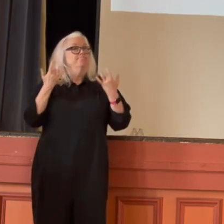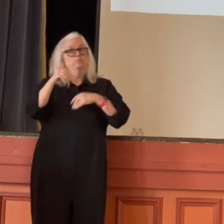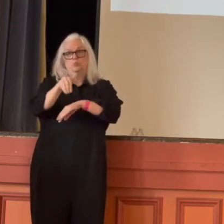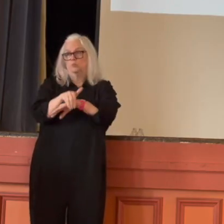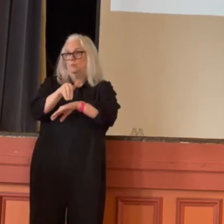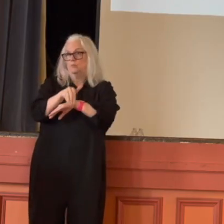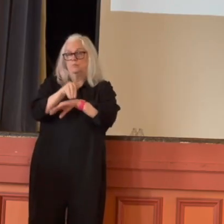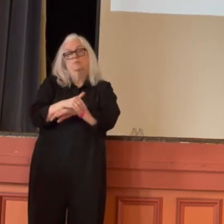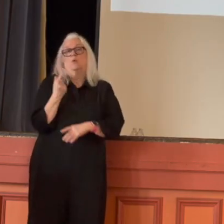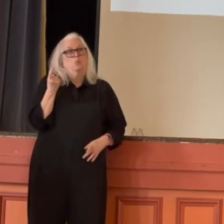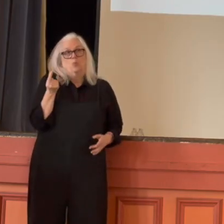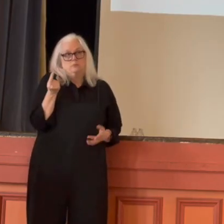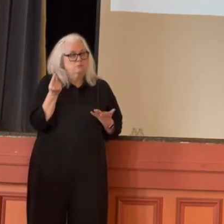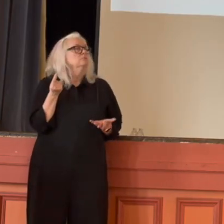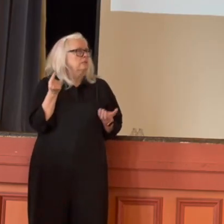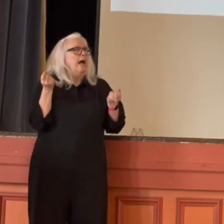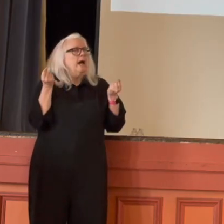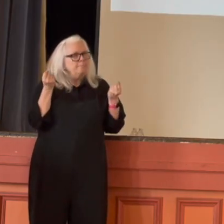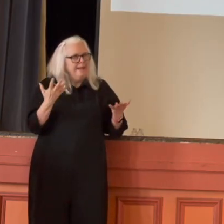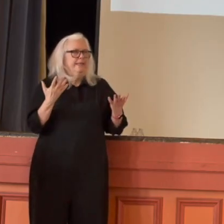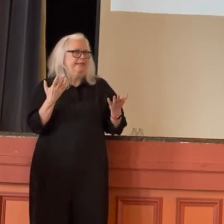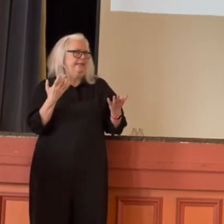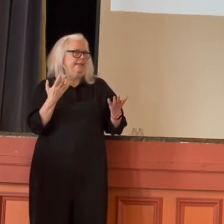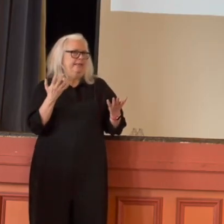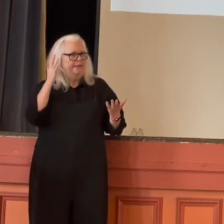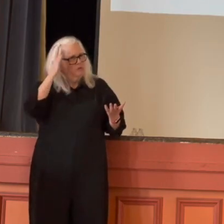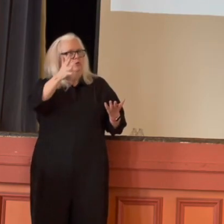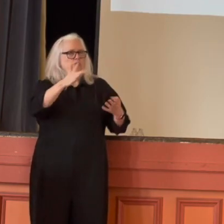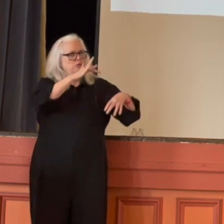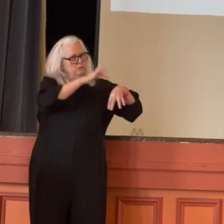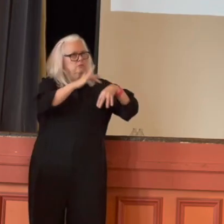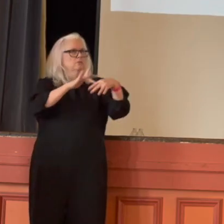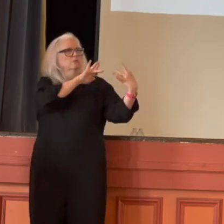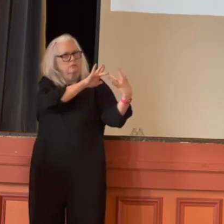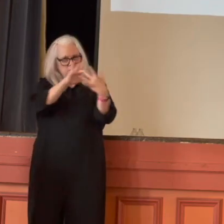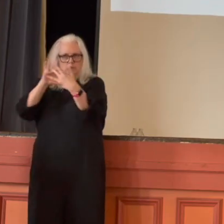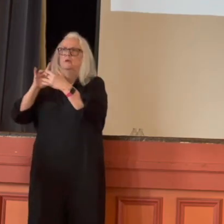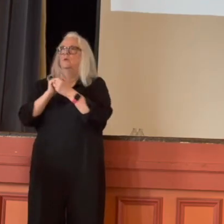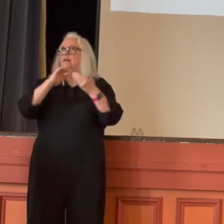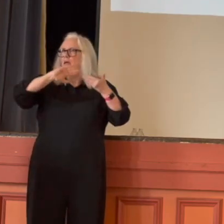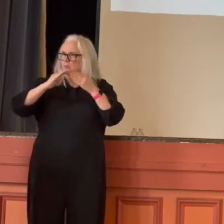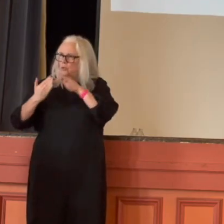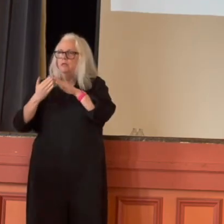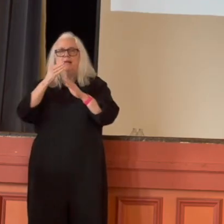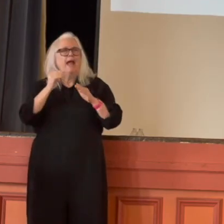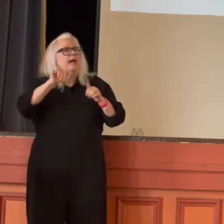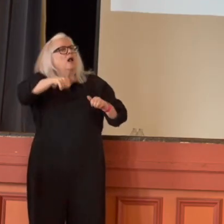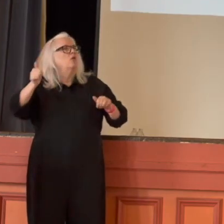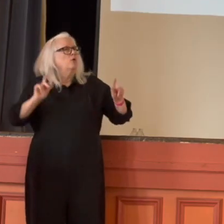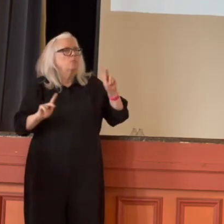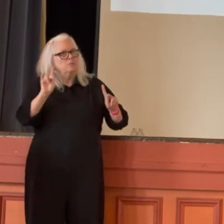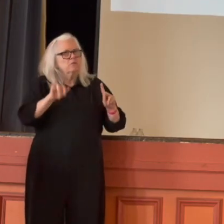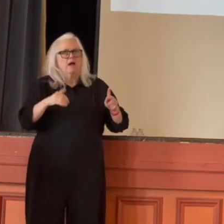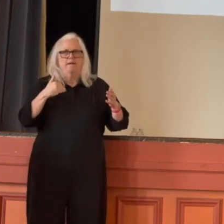is one of just many touch points that we're going to have with community and greater stakeholders over the